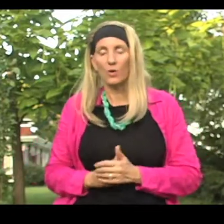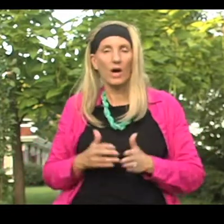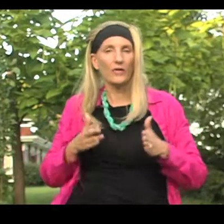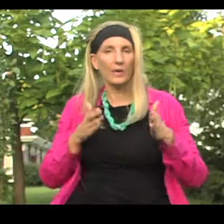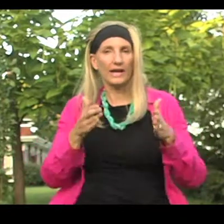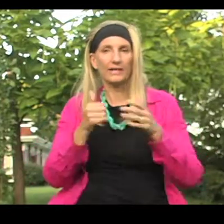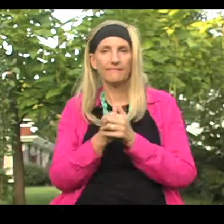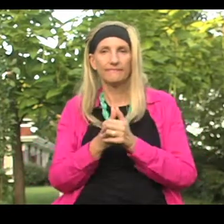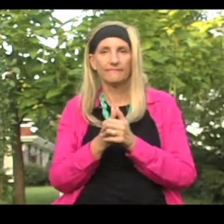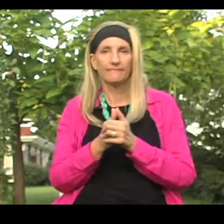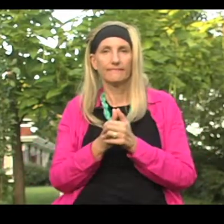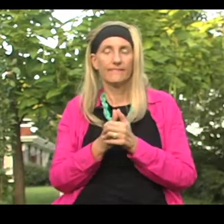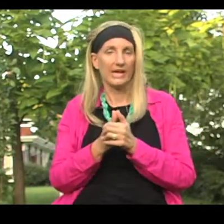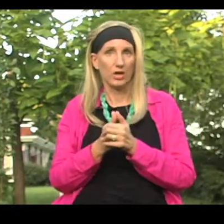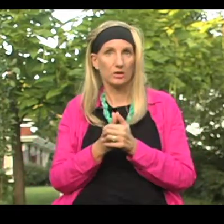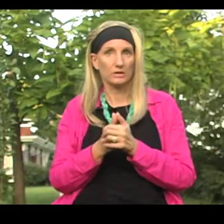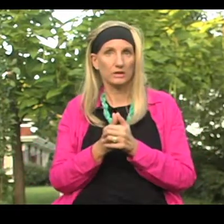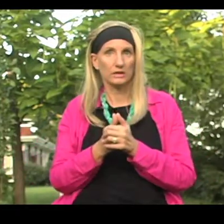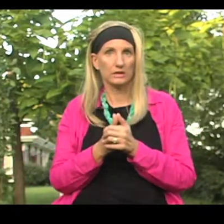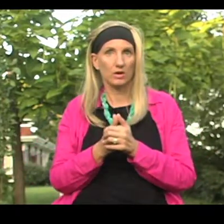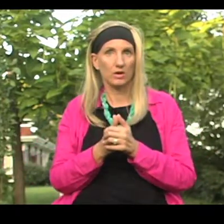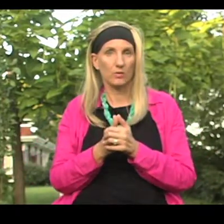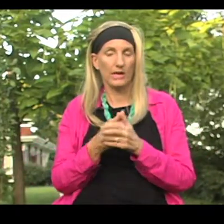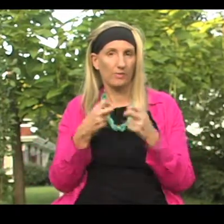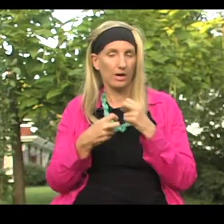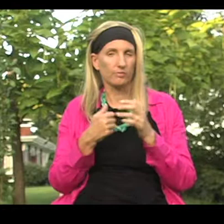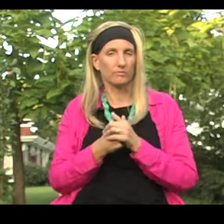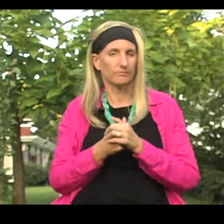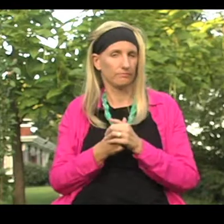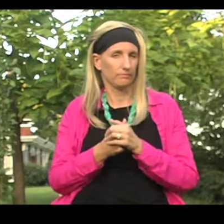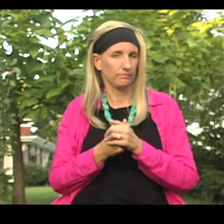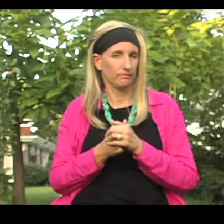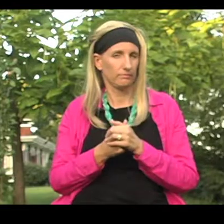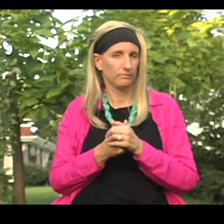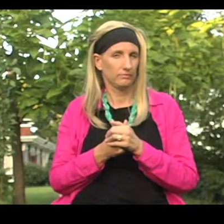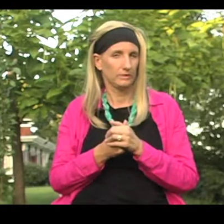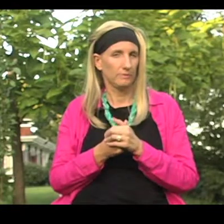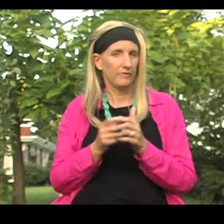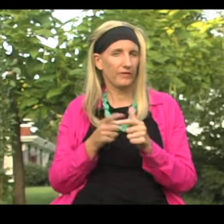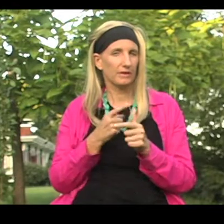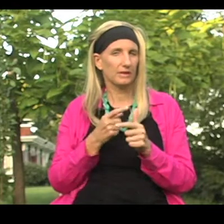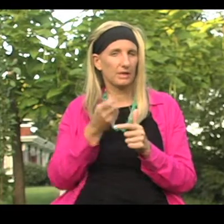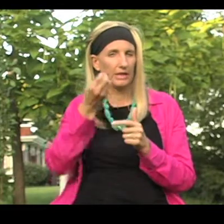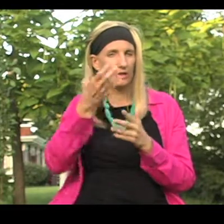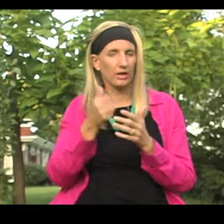on the way there, we had a problem. But first, let me let you know,